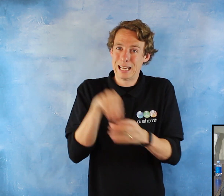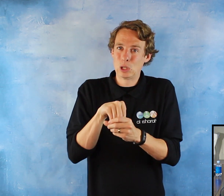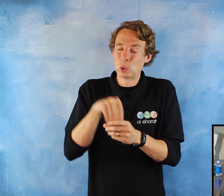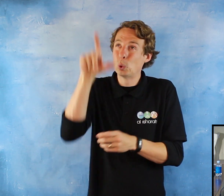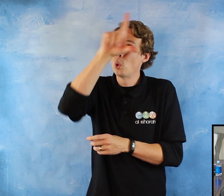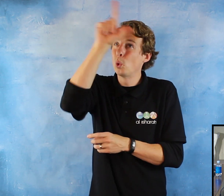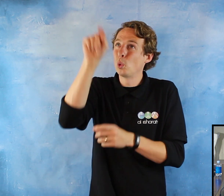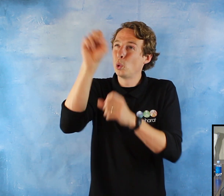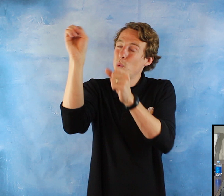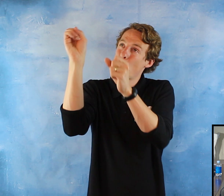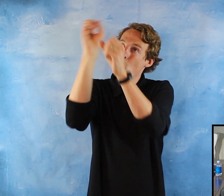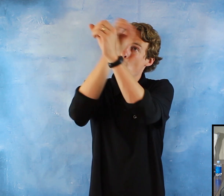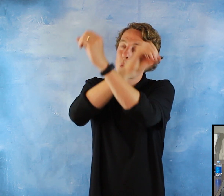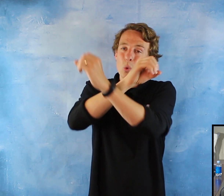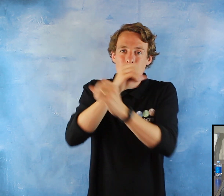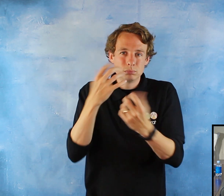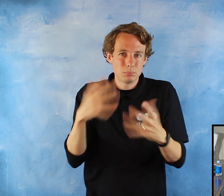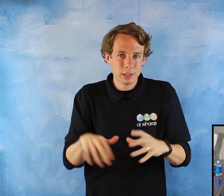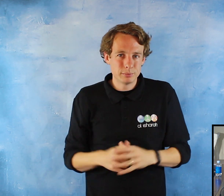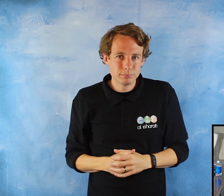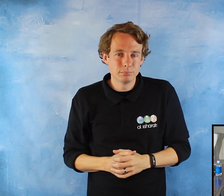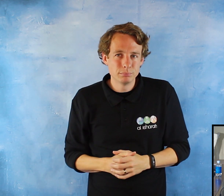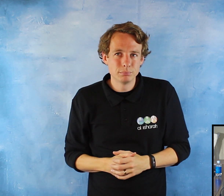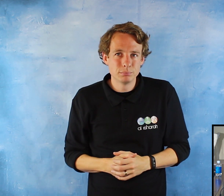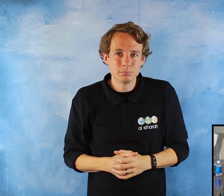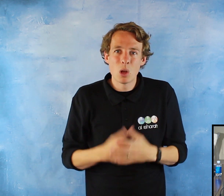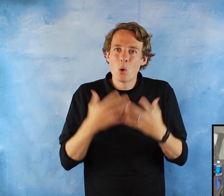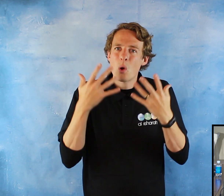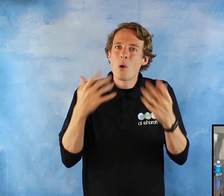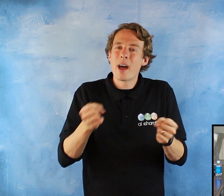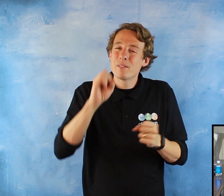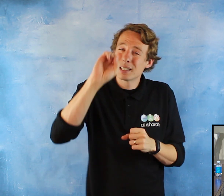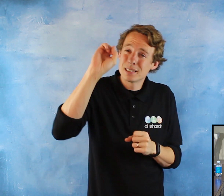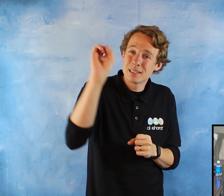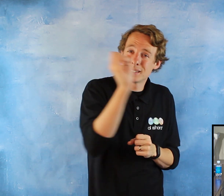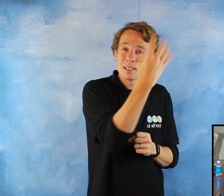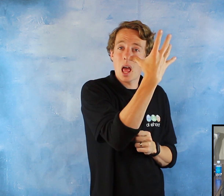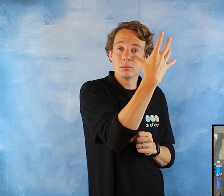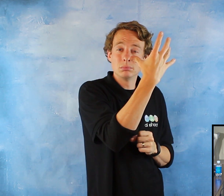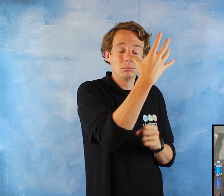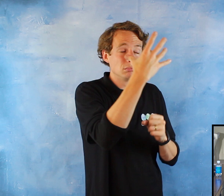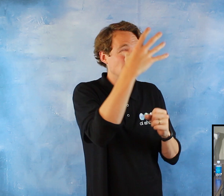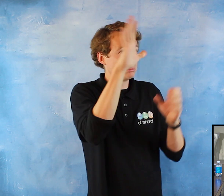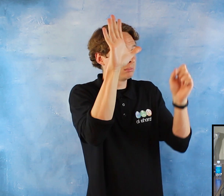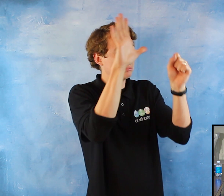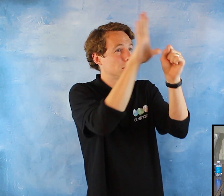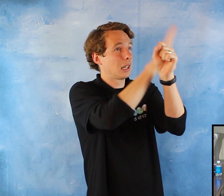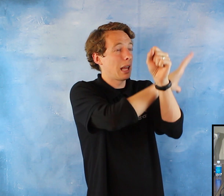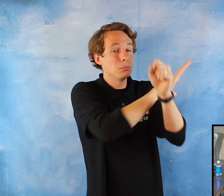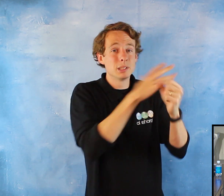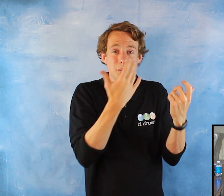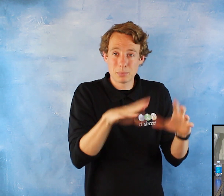idha ra'aytumuha faqumu fasallu." When there was sun eclipse, Rasulullah sallallahu alaihi wasallam prayed in jama'ah with the